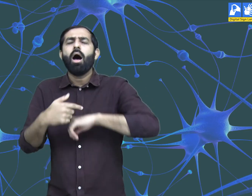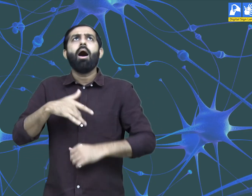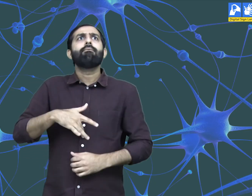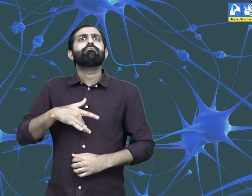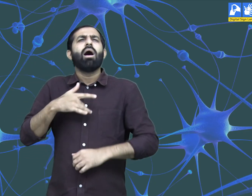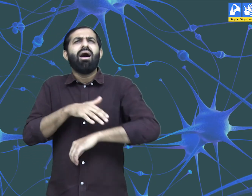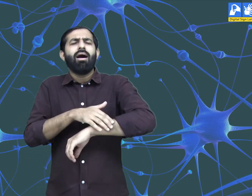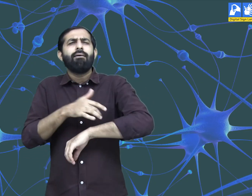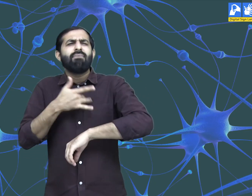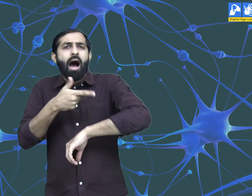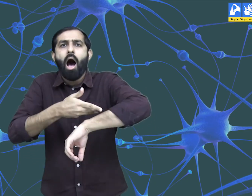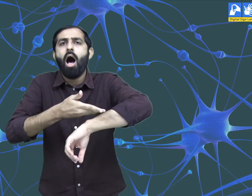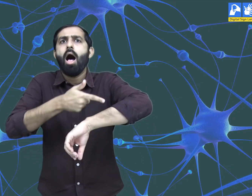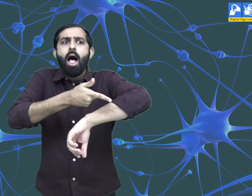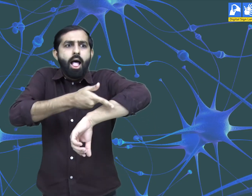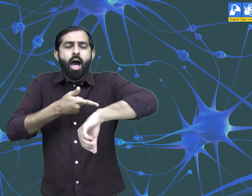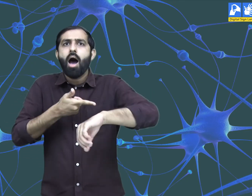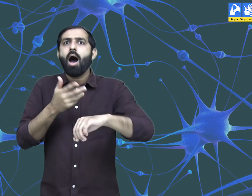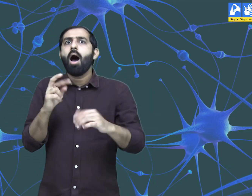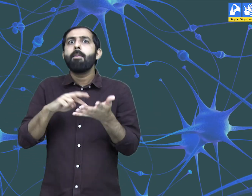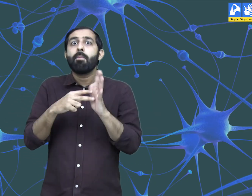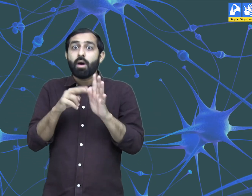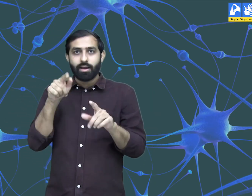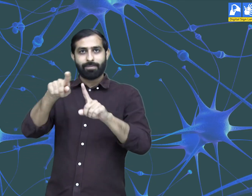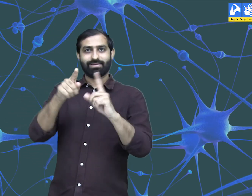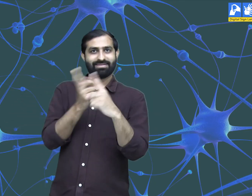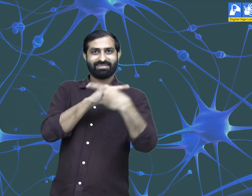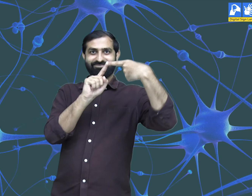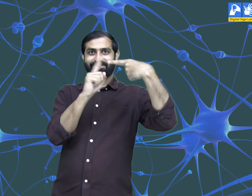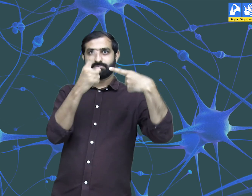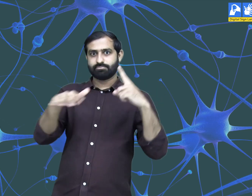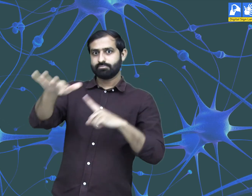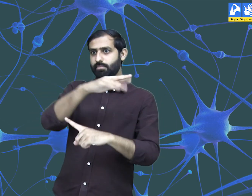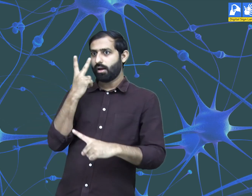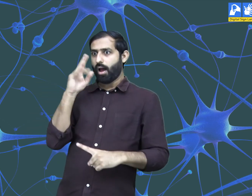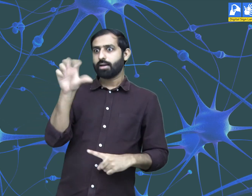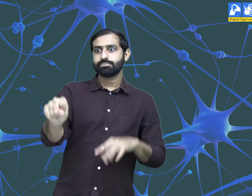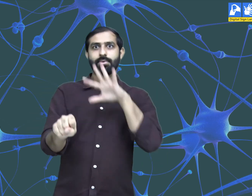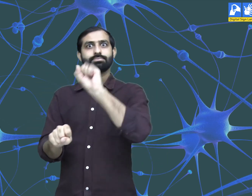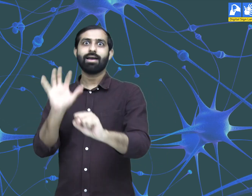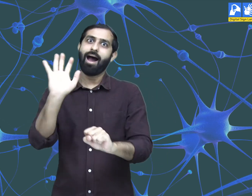particular body part due to an injury. This happens because of the movement in the internal body organs.